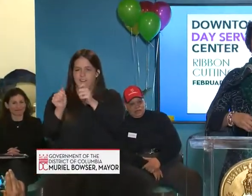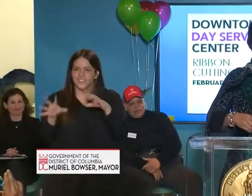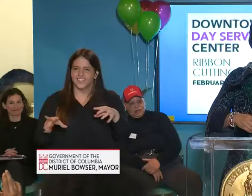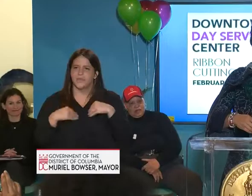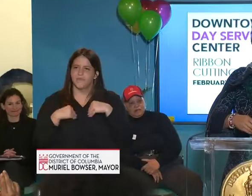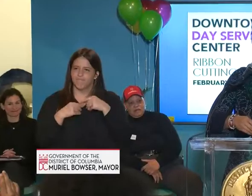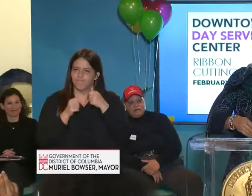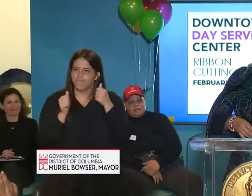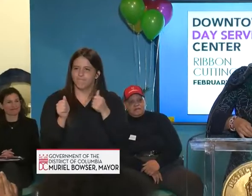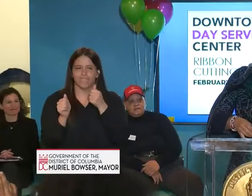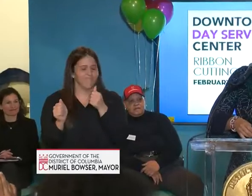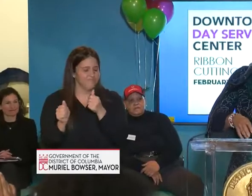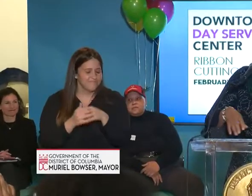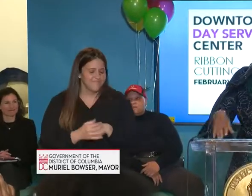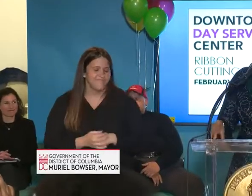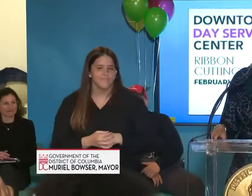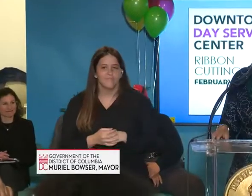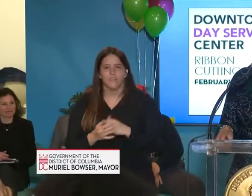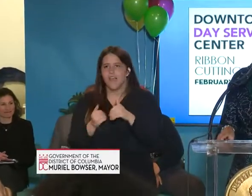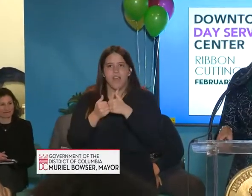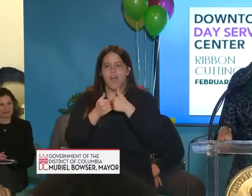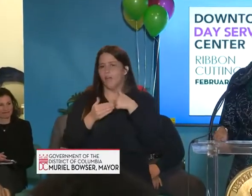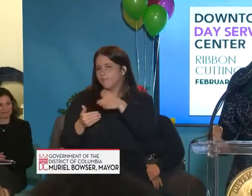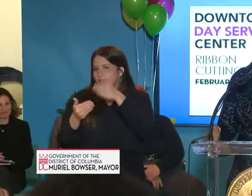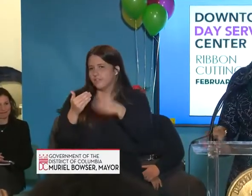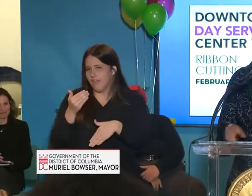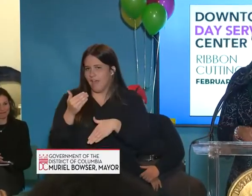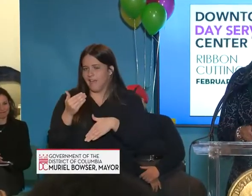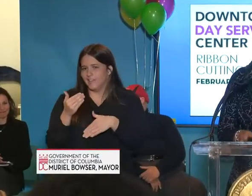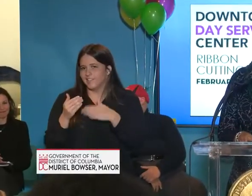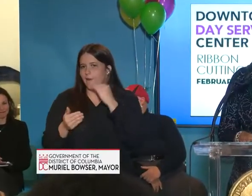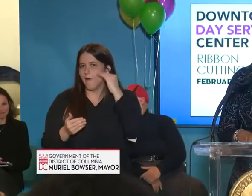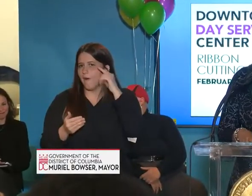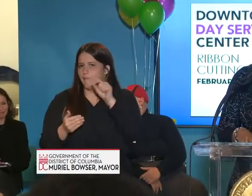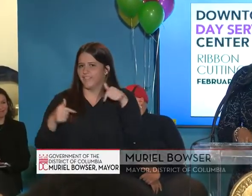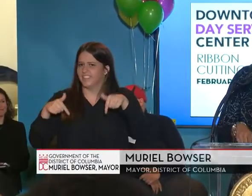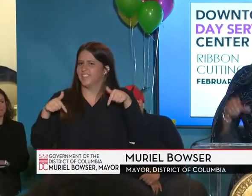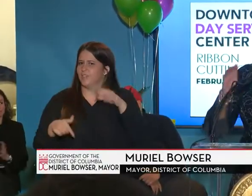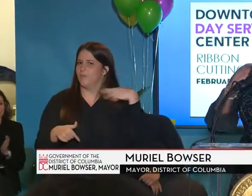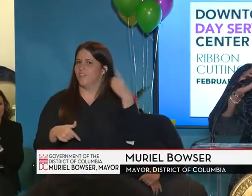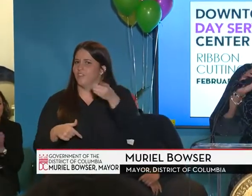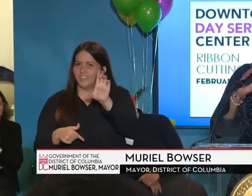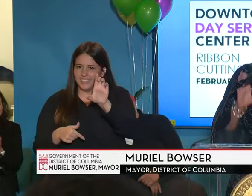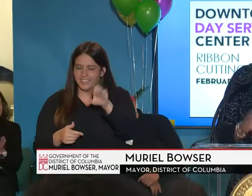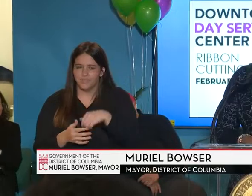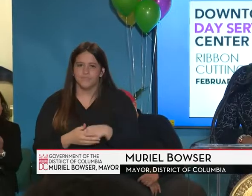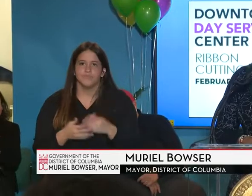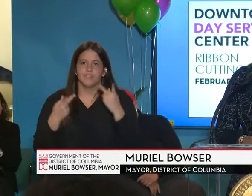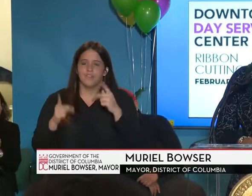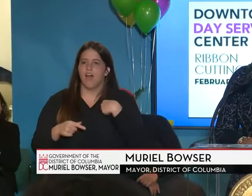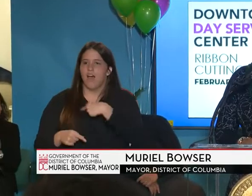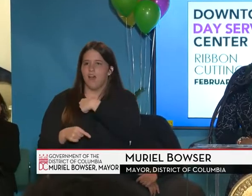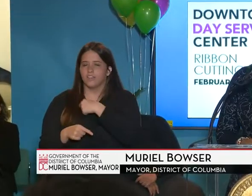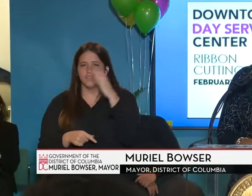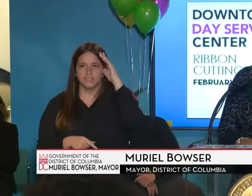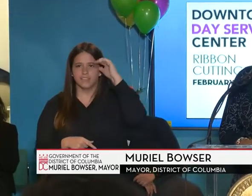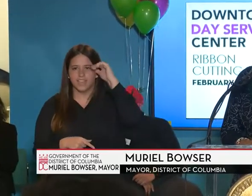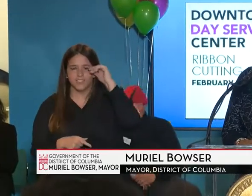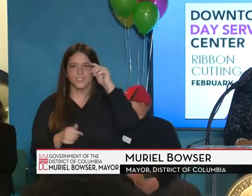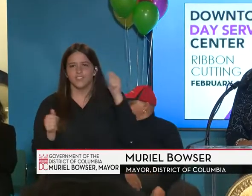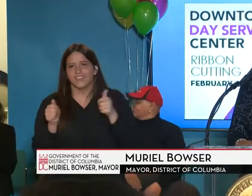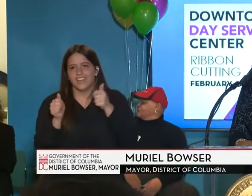because that is what it takes to end chronic homelessness in Washington, D.C. So let us all be